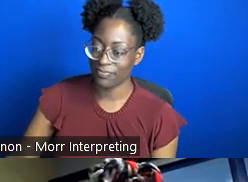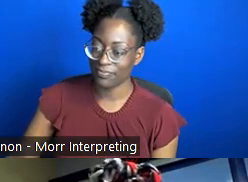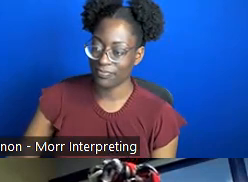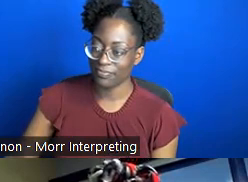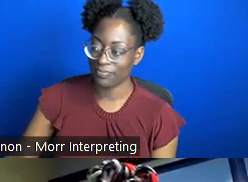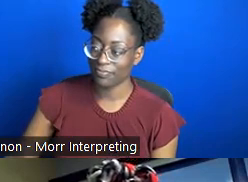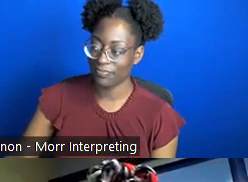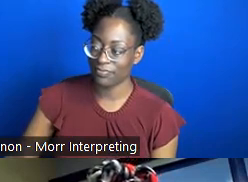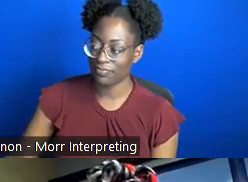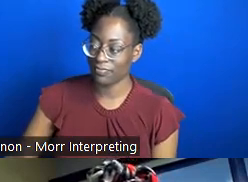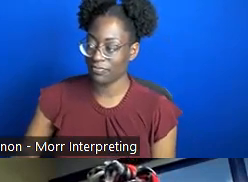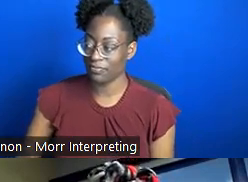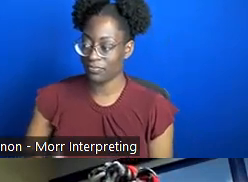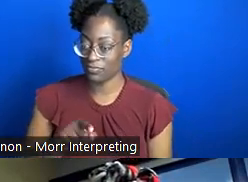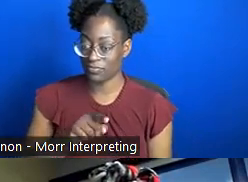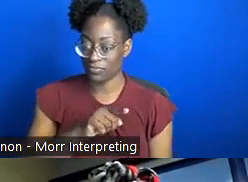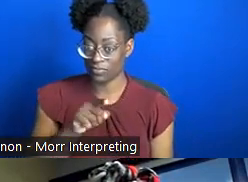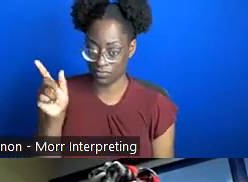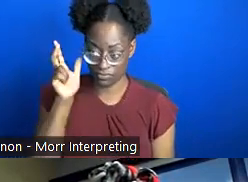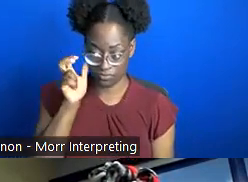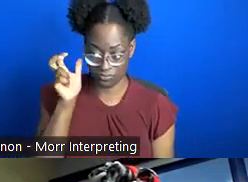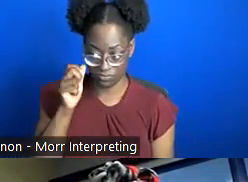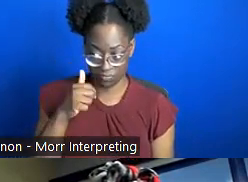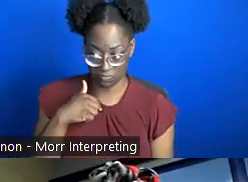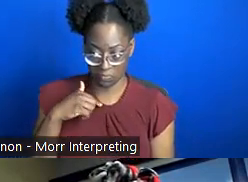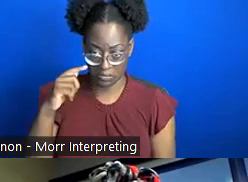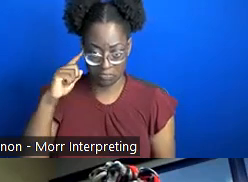I'm not sure if anybody else is getting audio, but I'm not getting any sound.